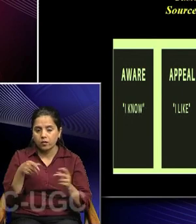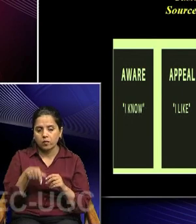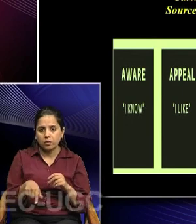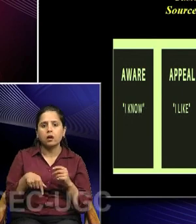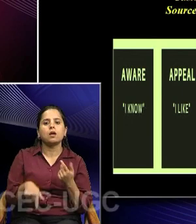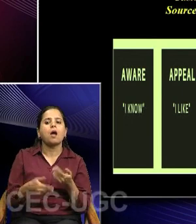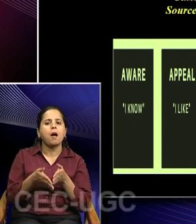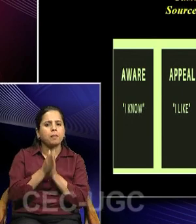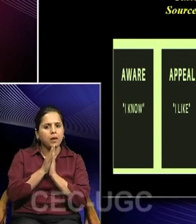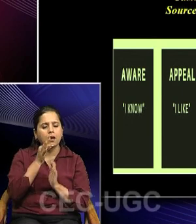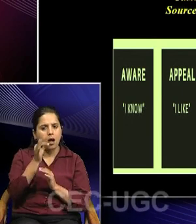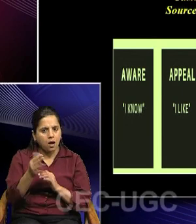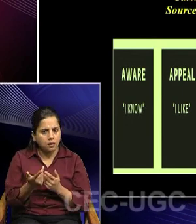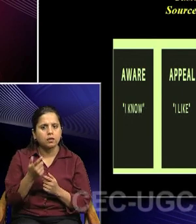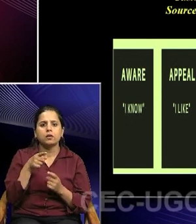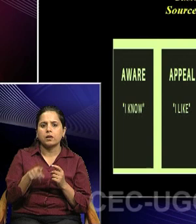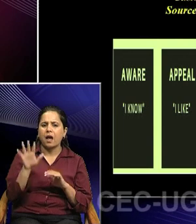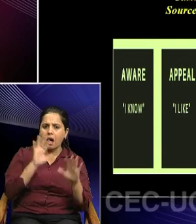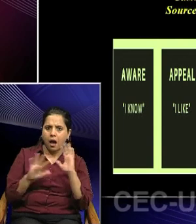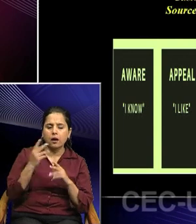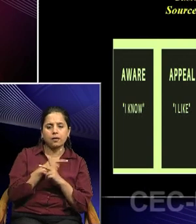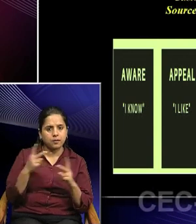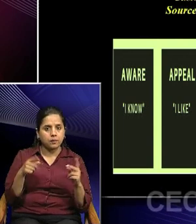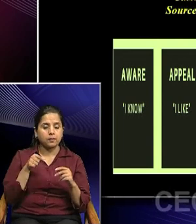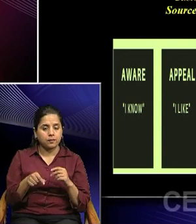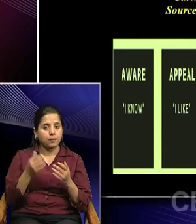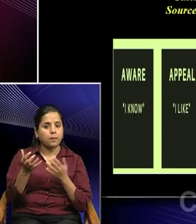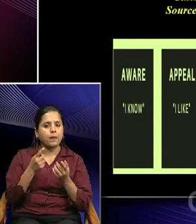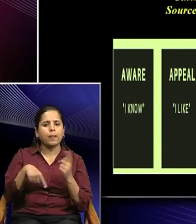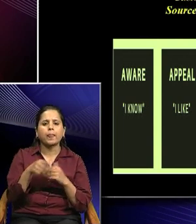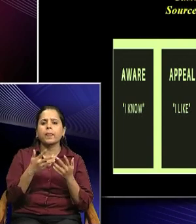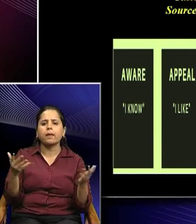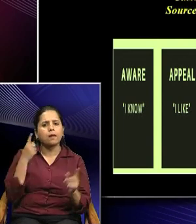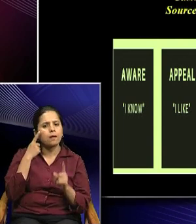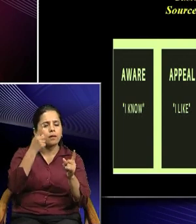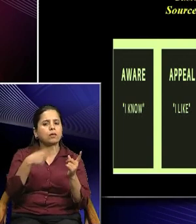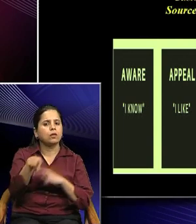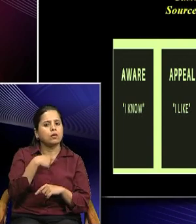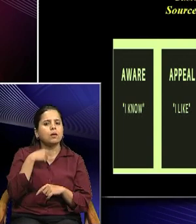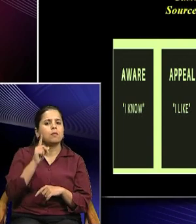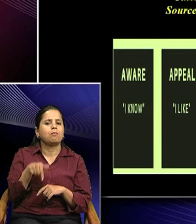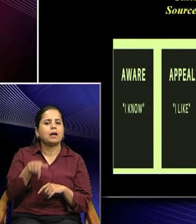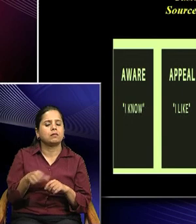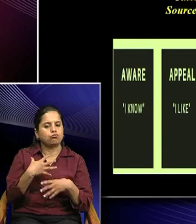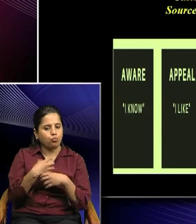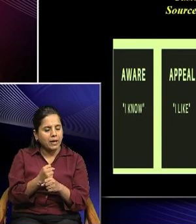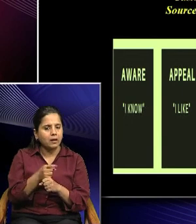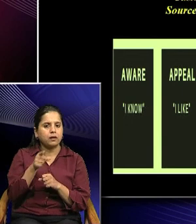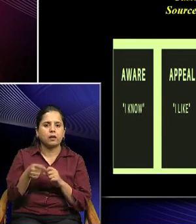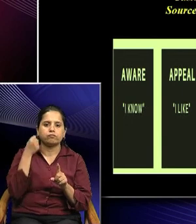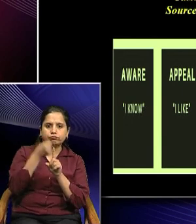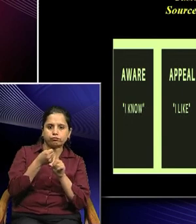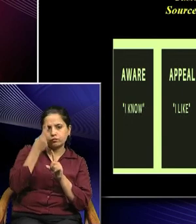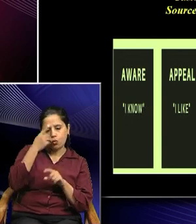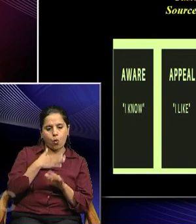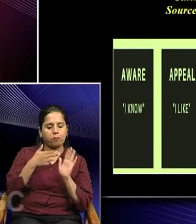of appeal, asking, acting, and eventually the marketer's objective is that we should be able to create advocates for our